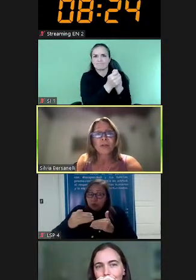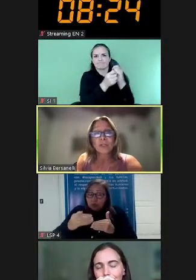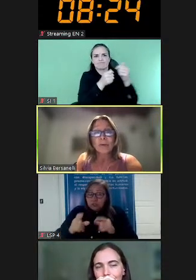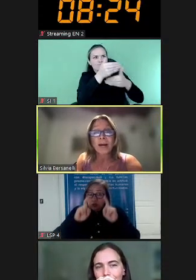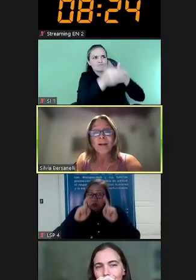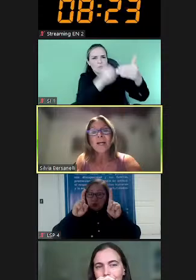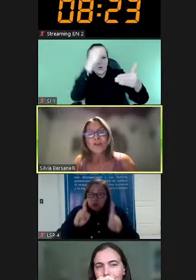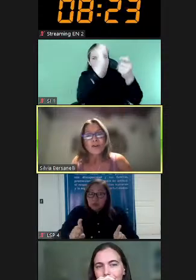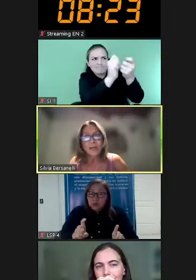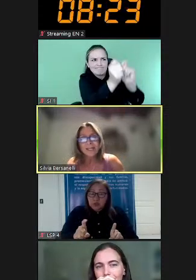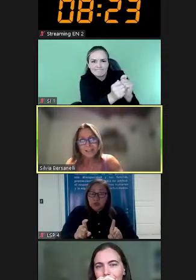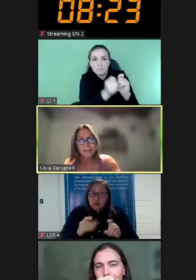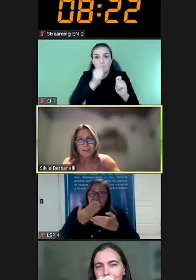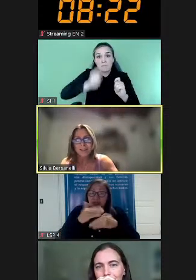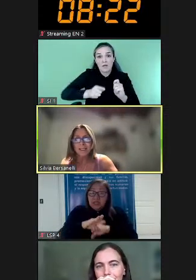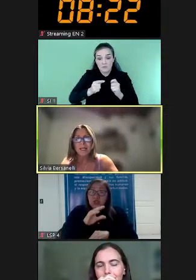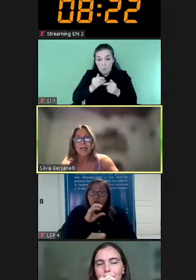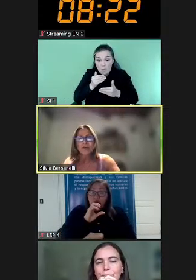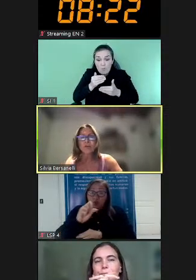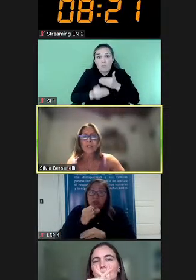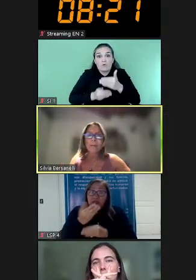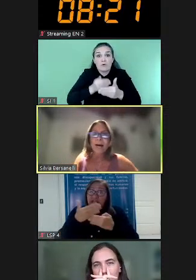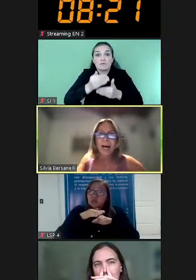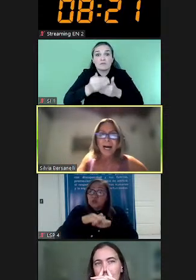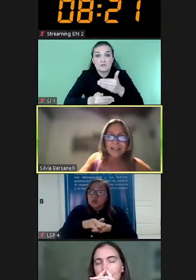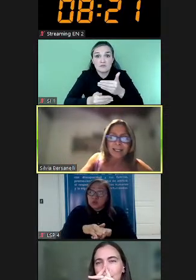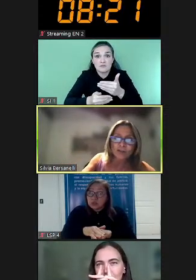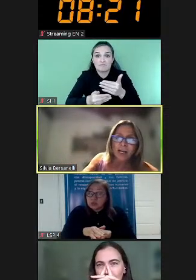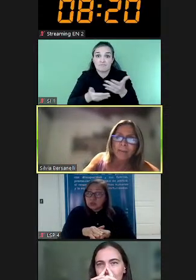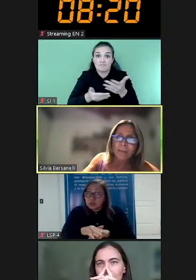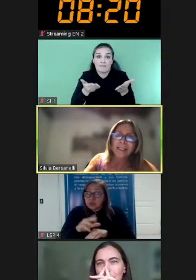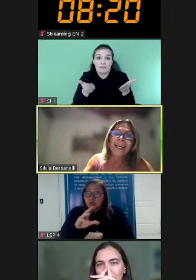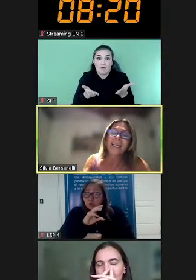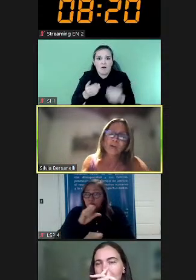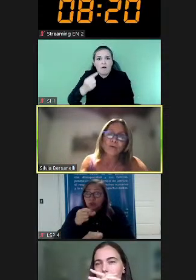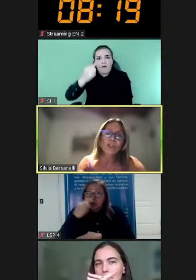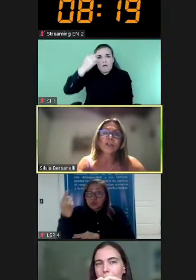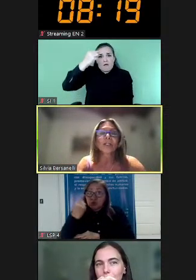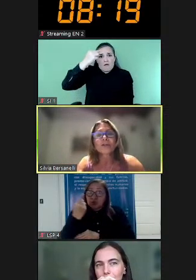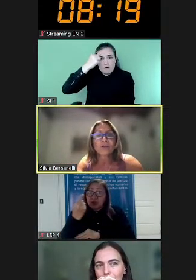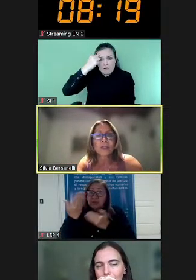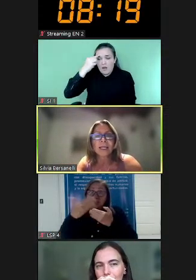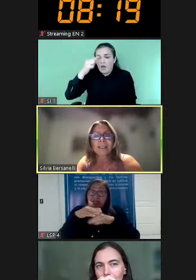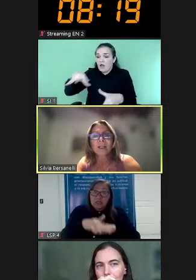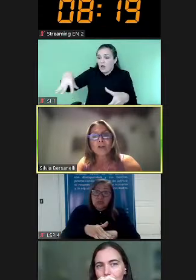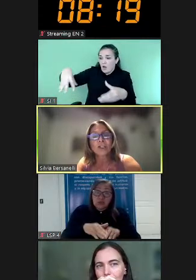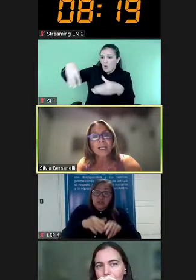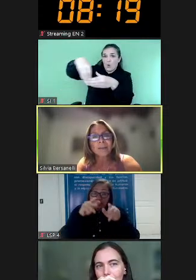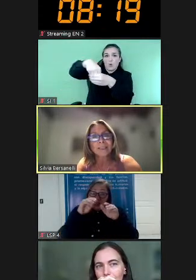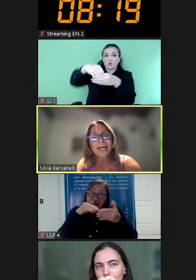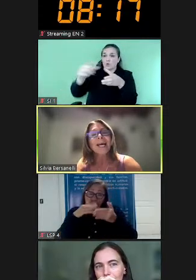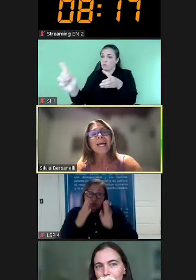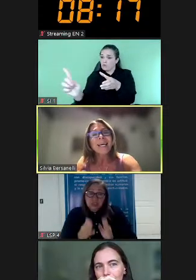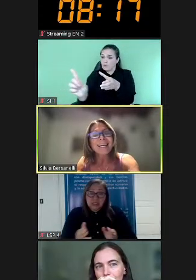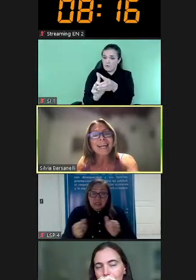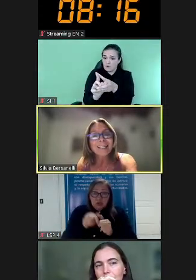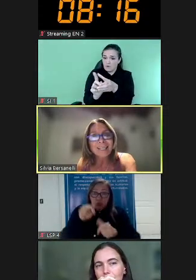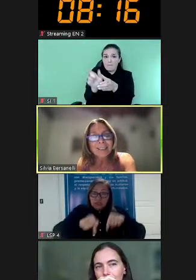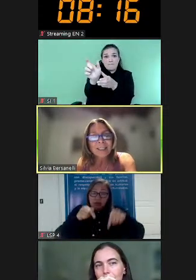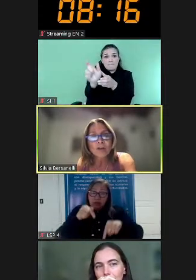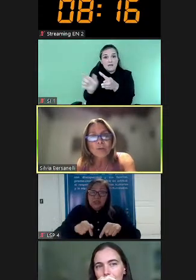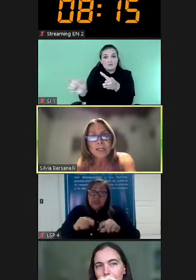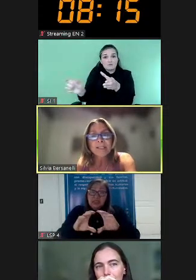there for the process towards inclusive education is not and will never be just the inclusion